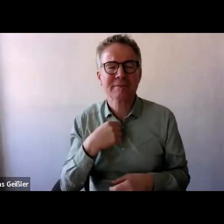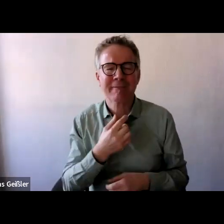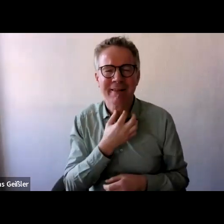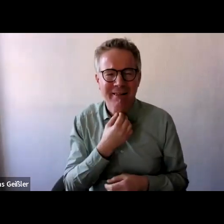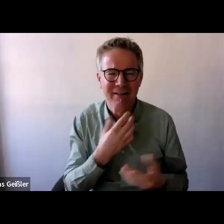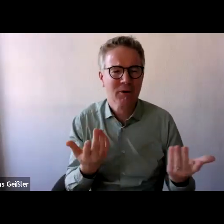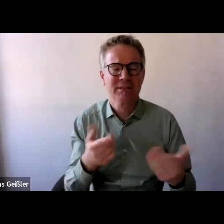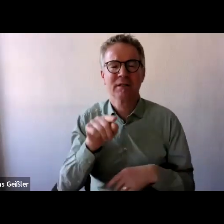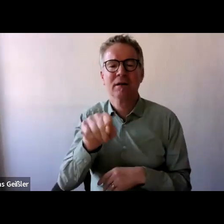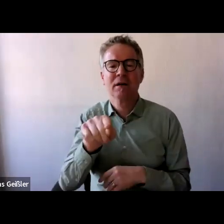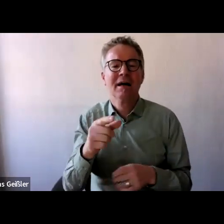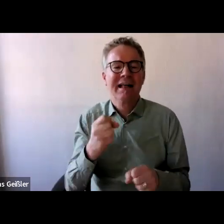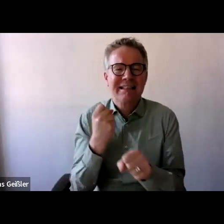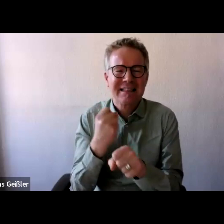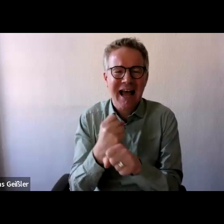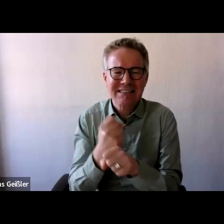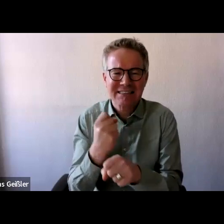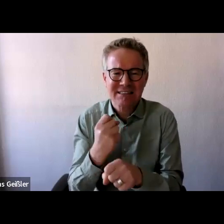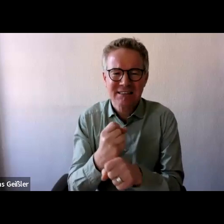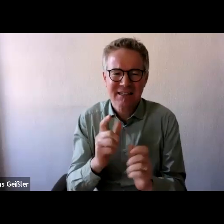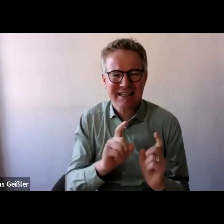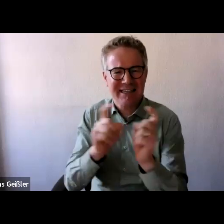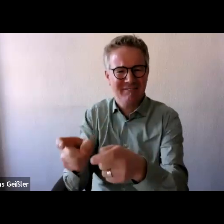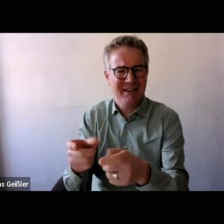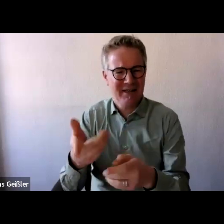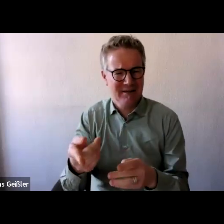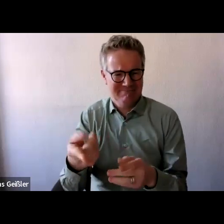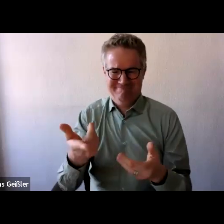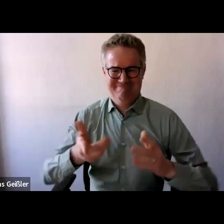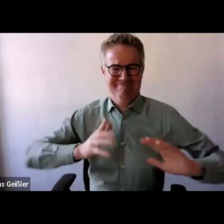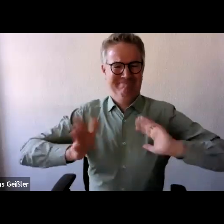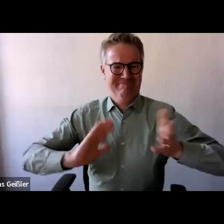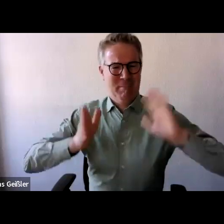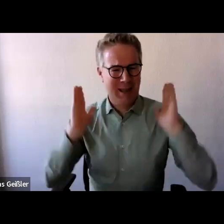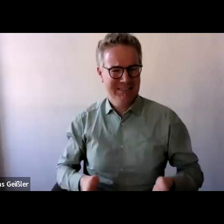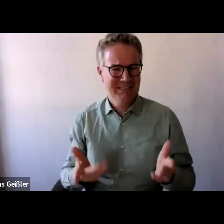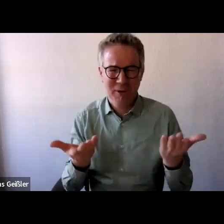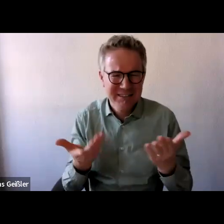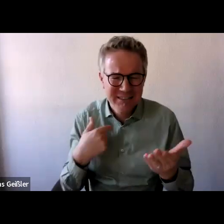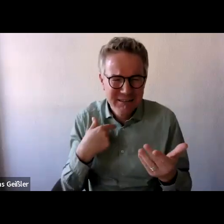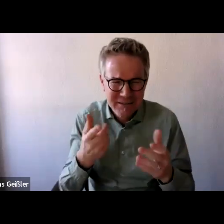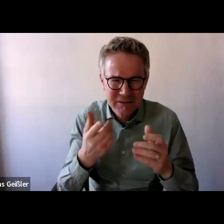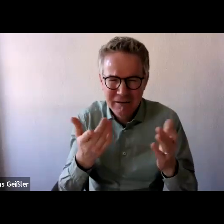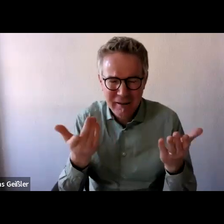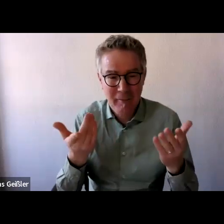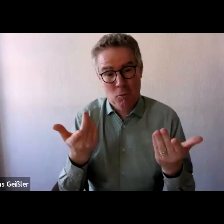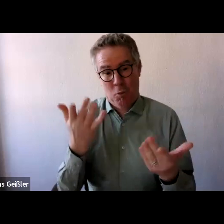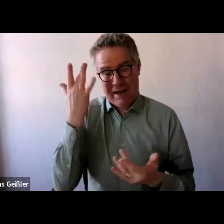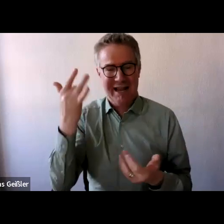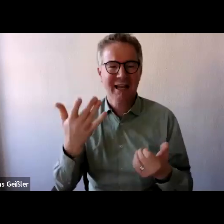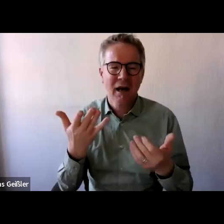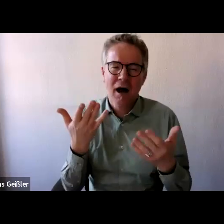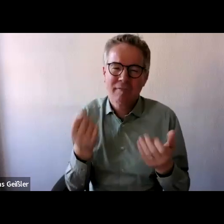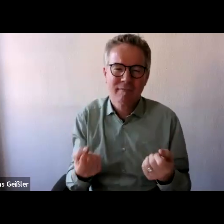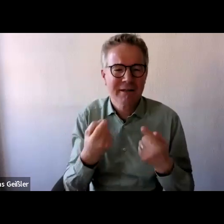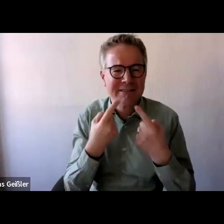many questions, but going to be asking just one for the moment. For the tasks that you spoke about, what